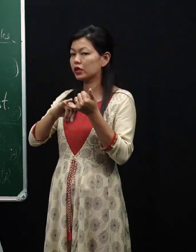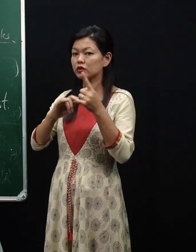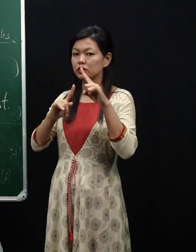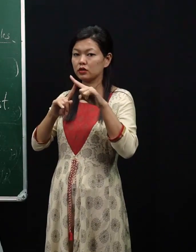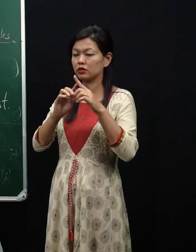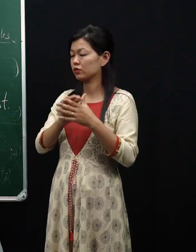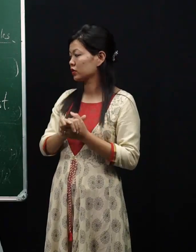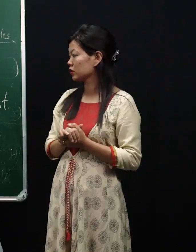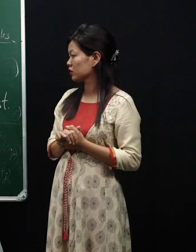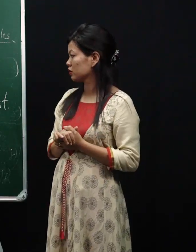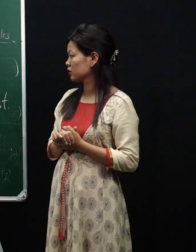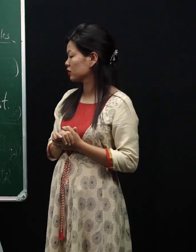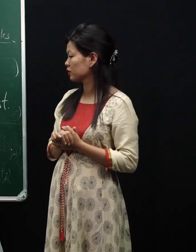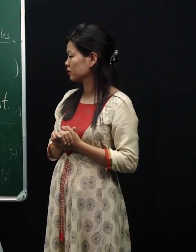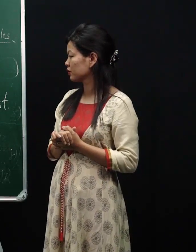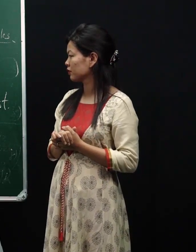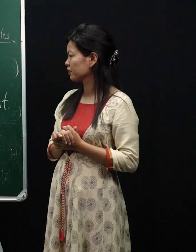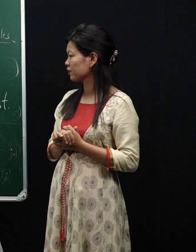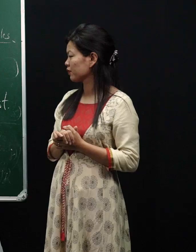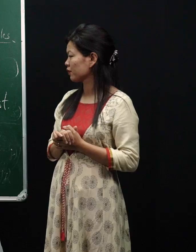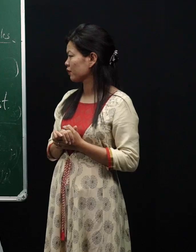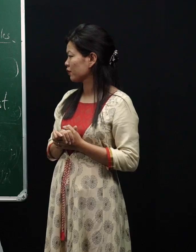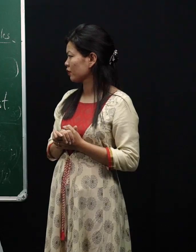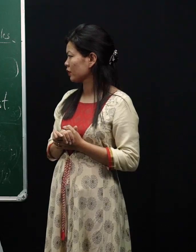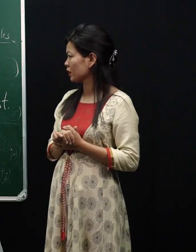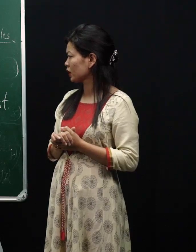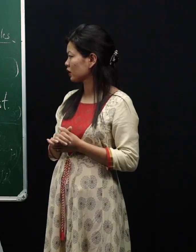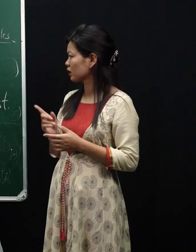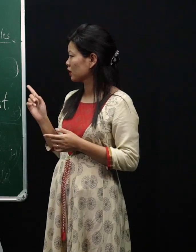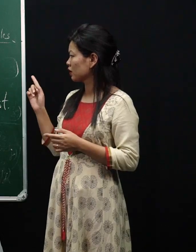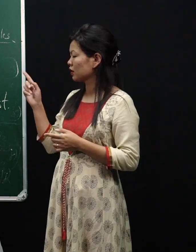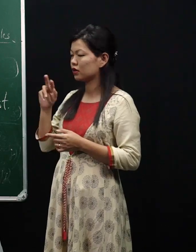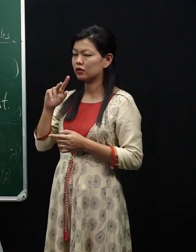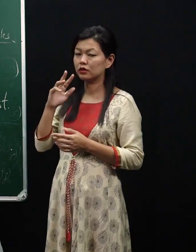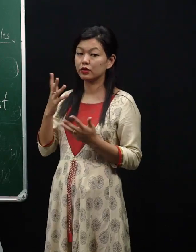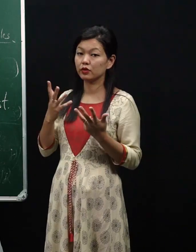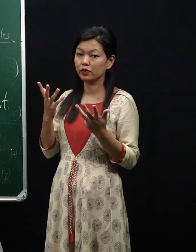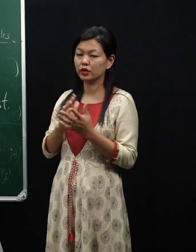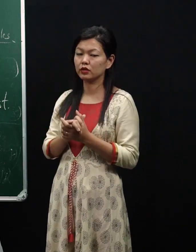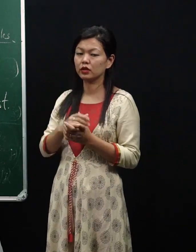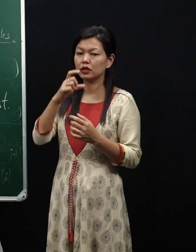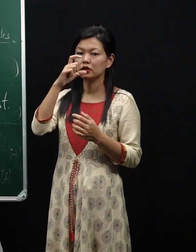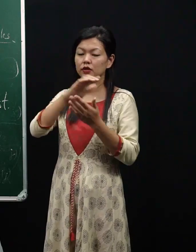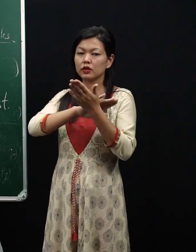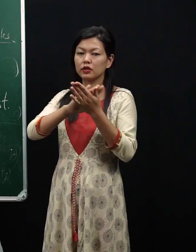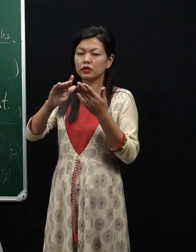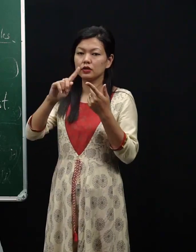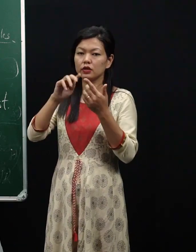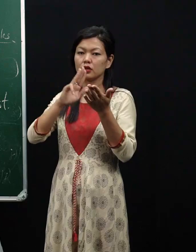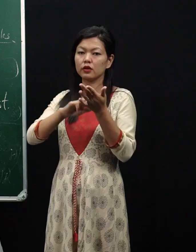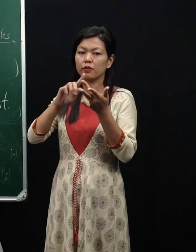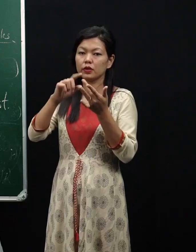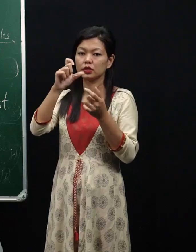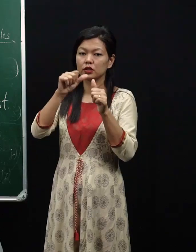Okay, now students, according to this law, this means that in a chemical substance, okay,